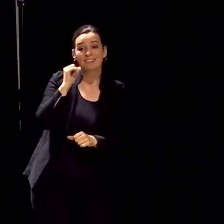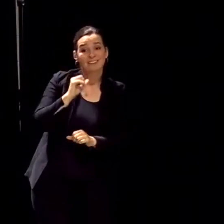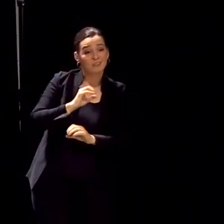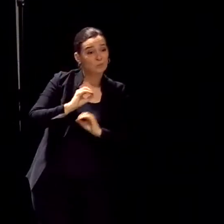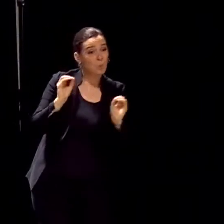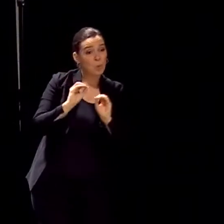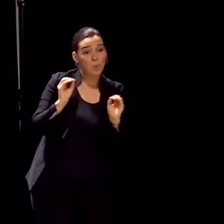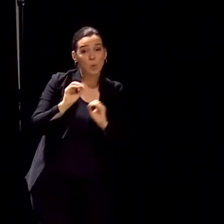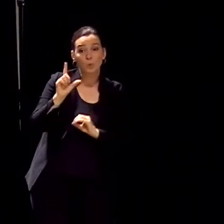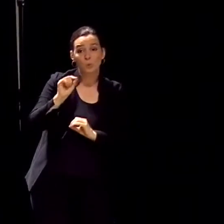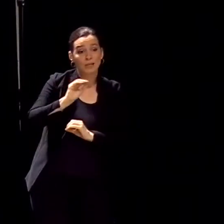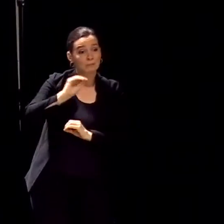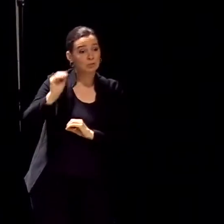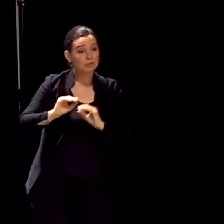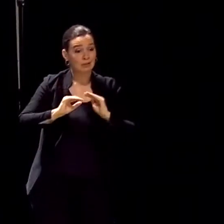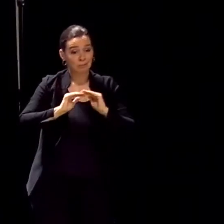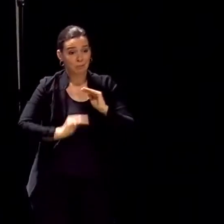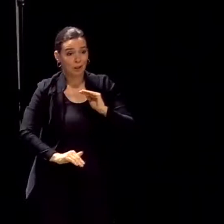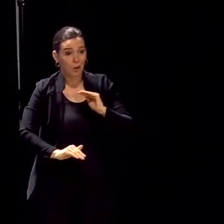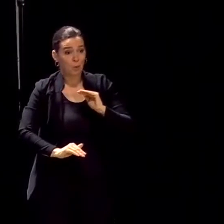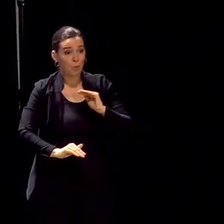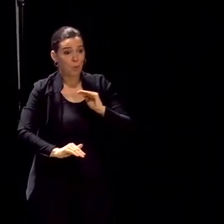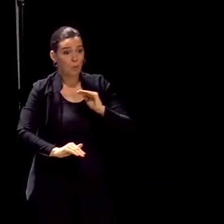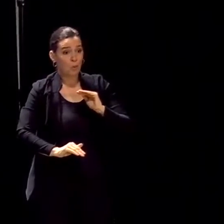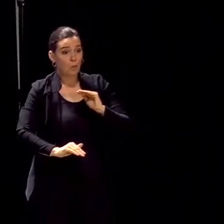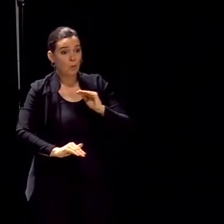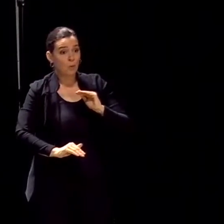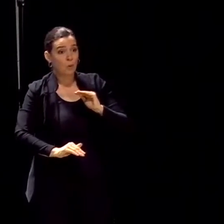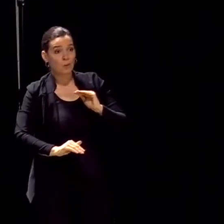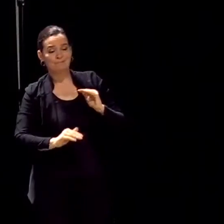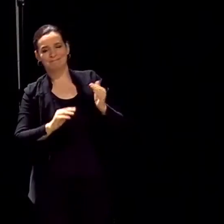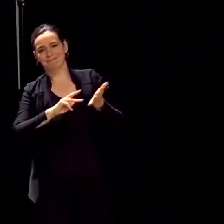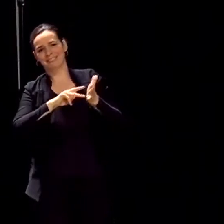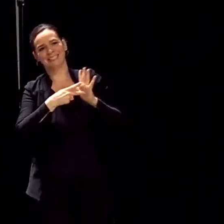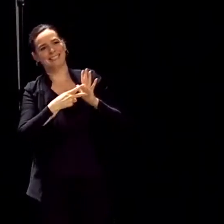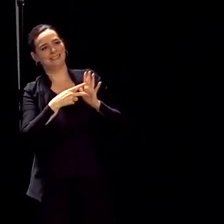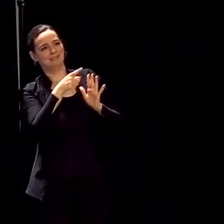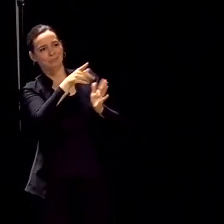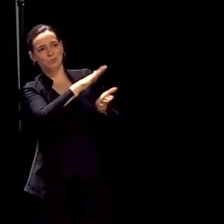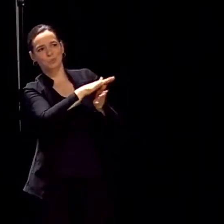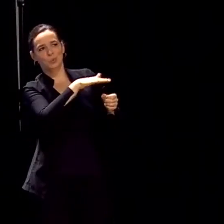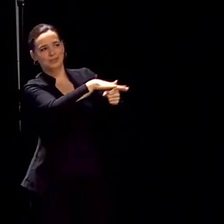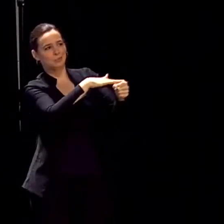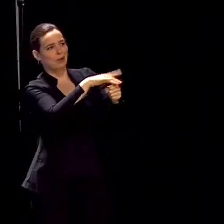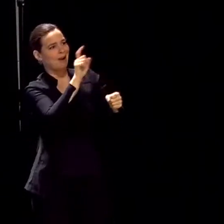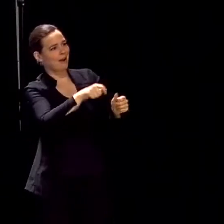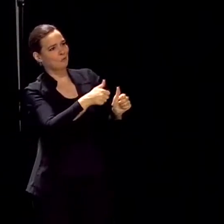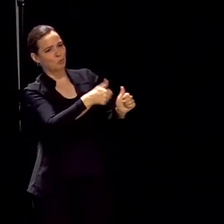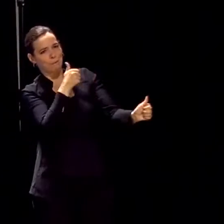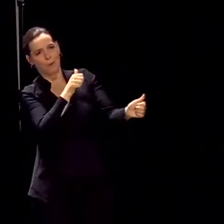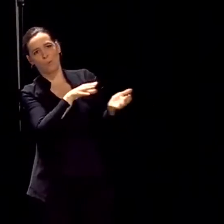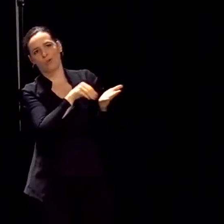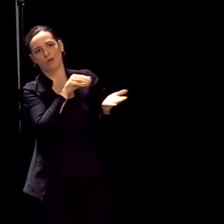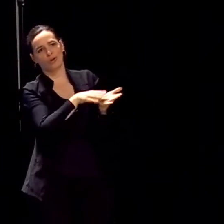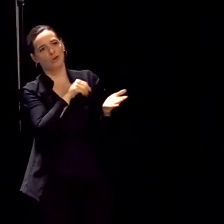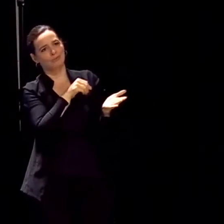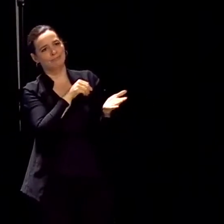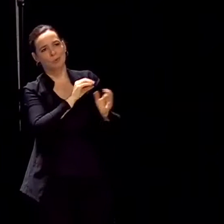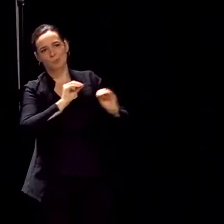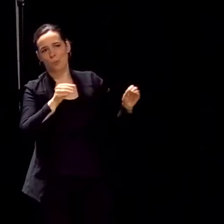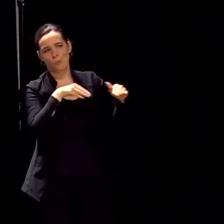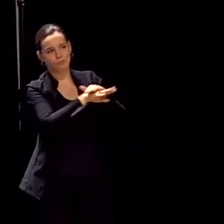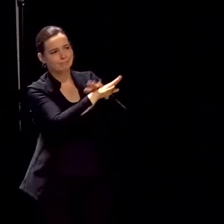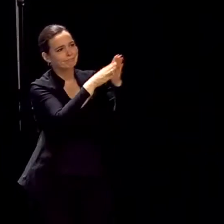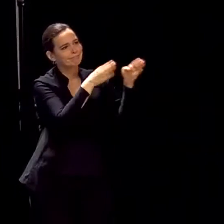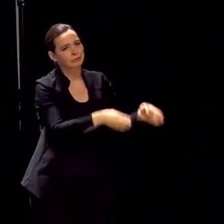the districts will be forced to go to remote learning. So saying that, here are the municipalities: the city of